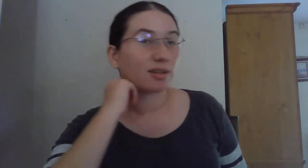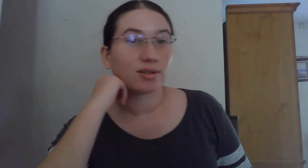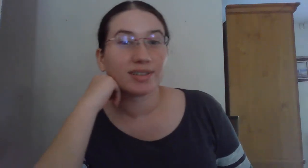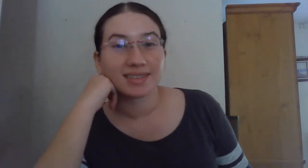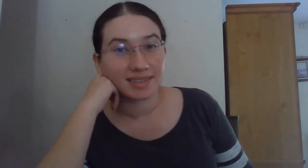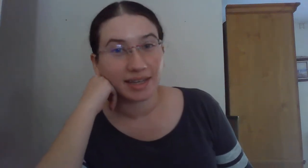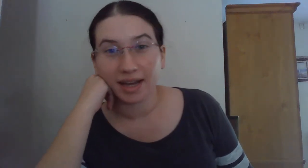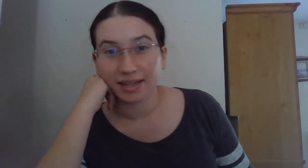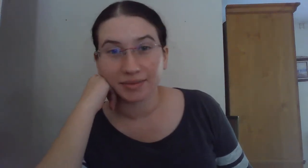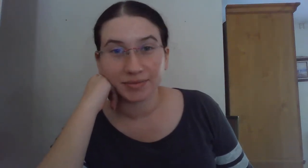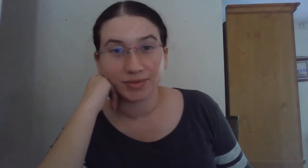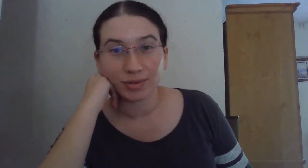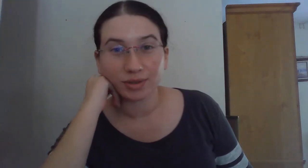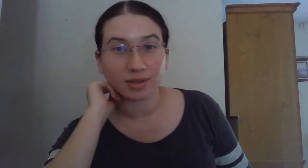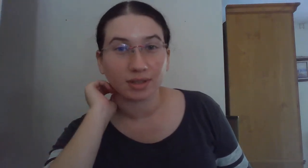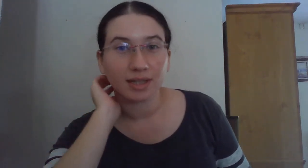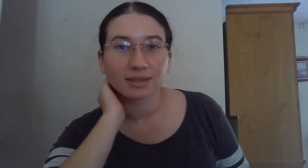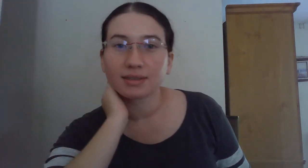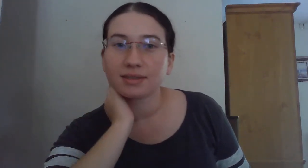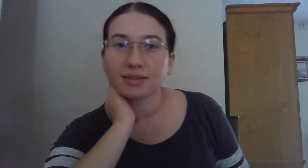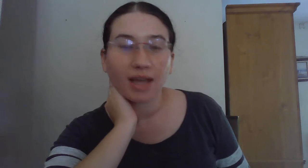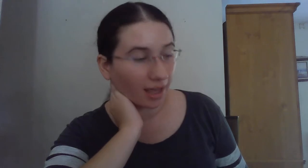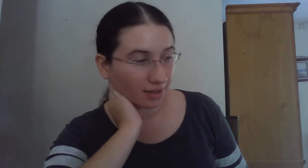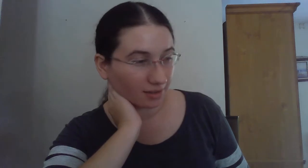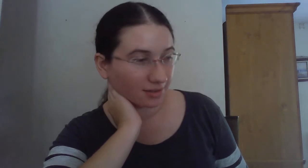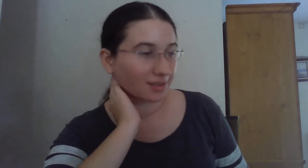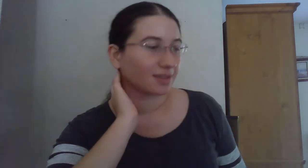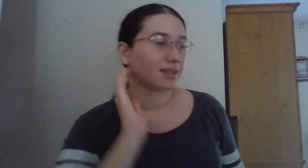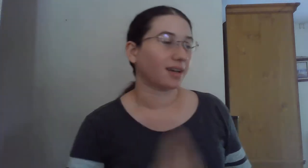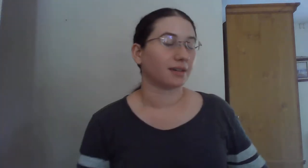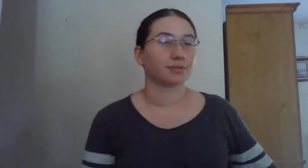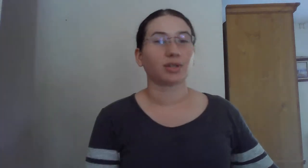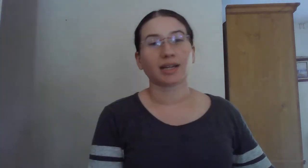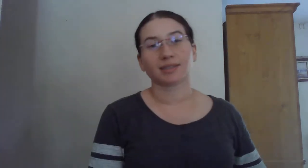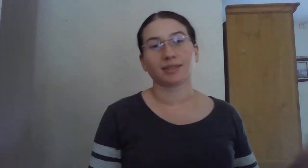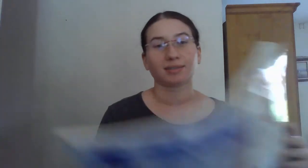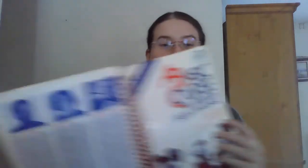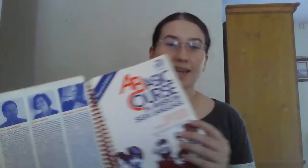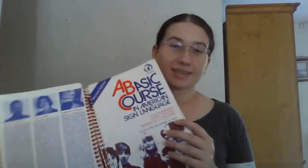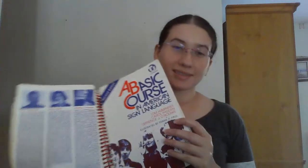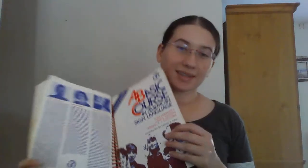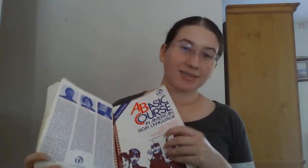So it is time for lesson 10 of trying to learn ASL.